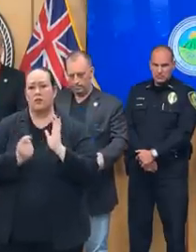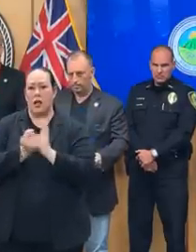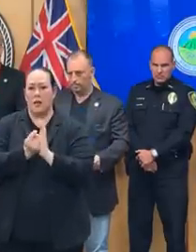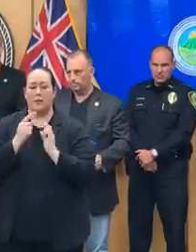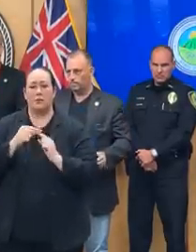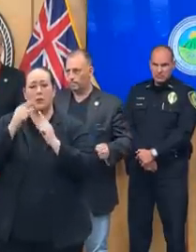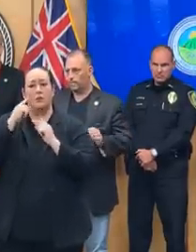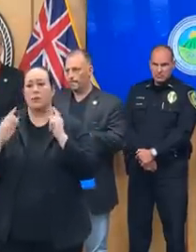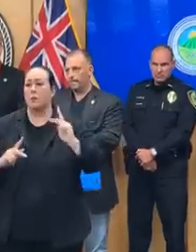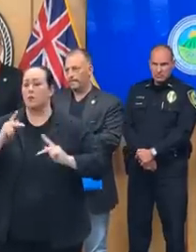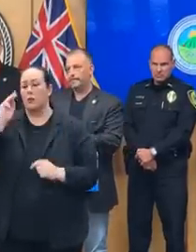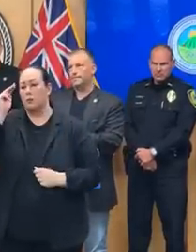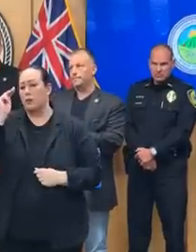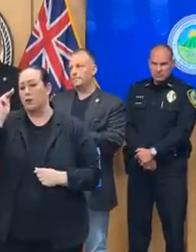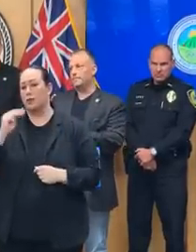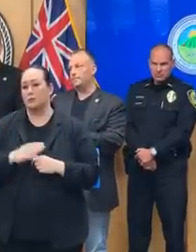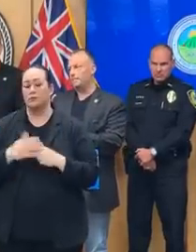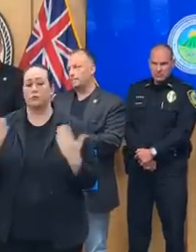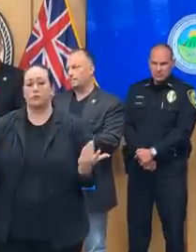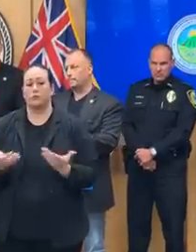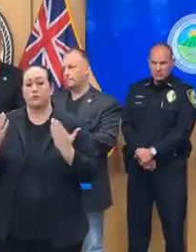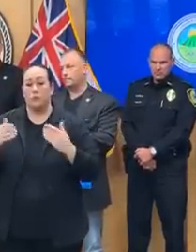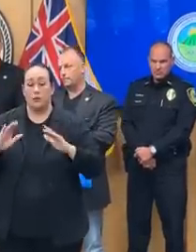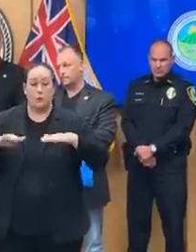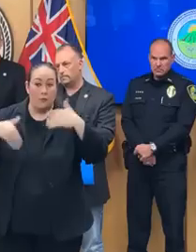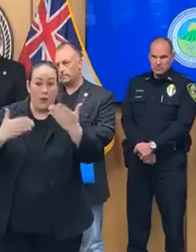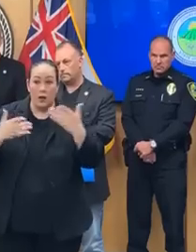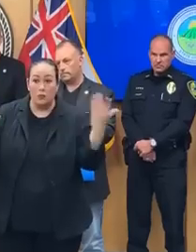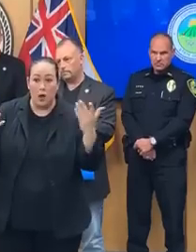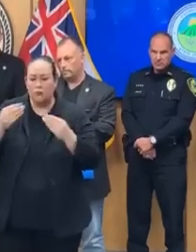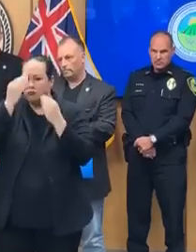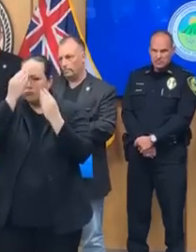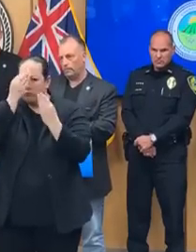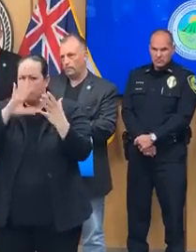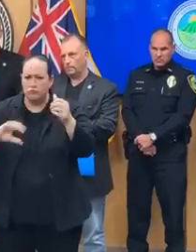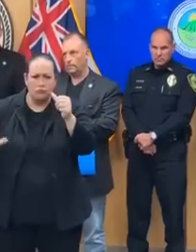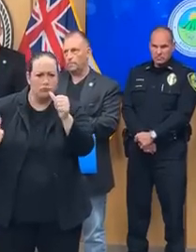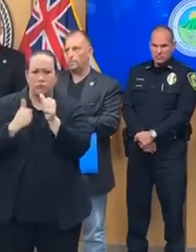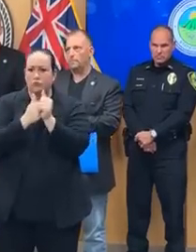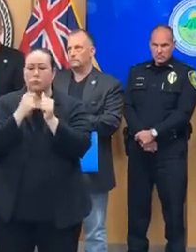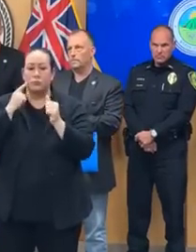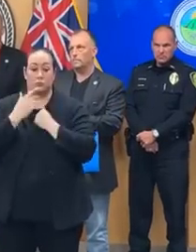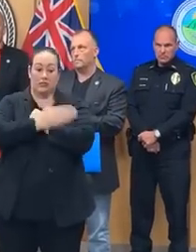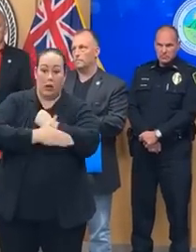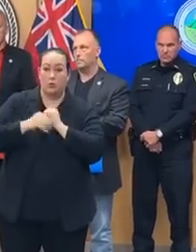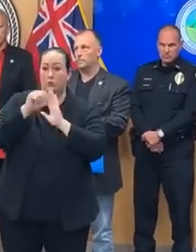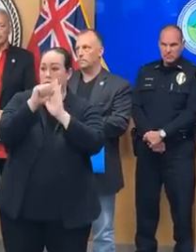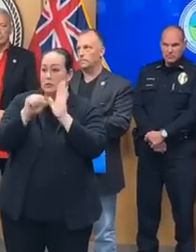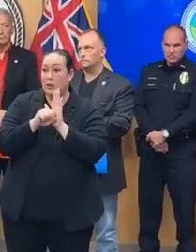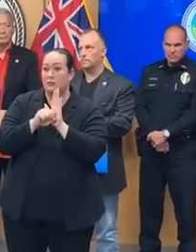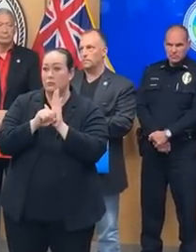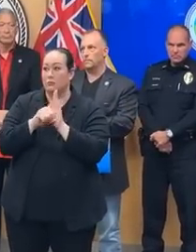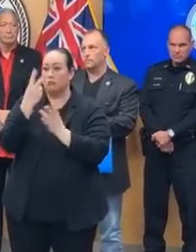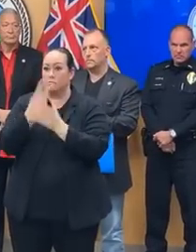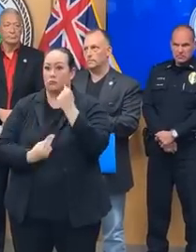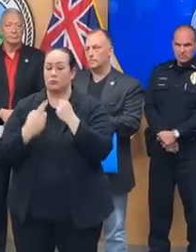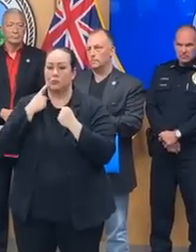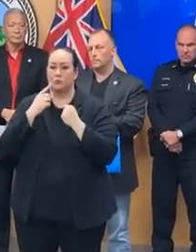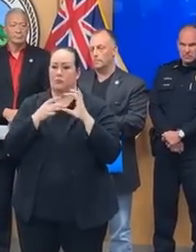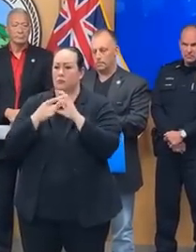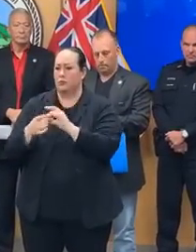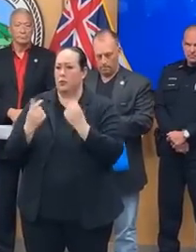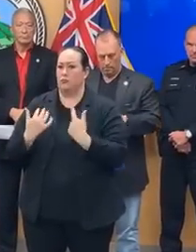people of Maui. We are here to provide you with the latest information and updates from the county and the state relating to the